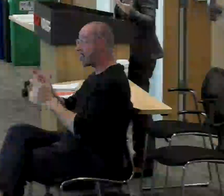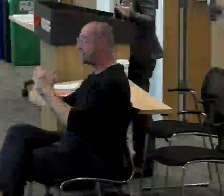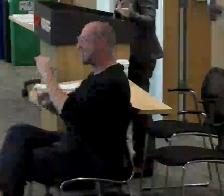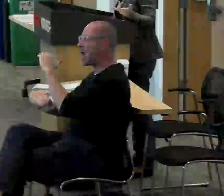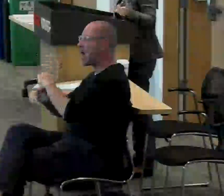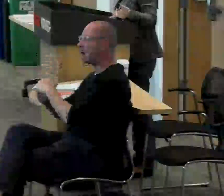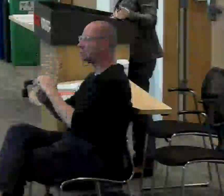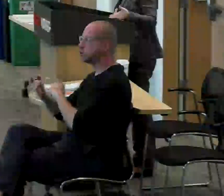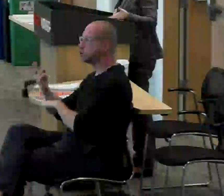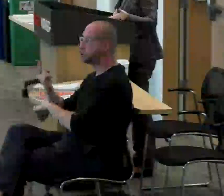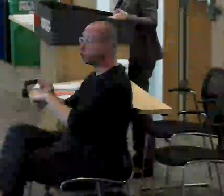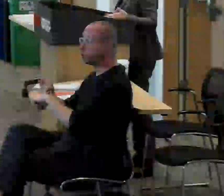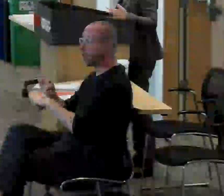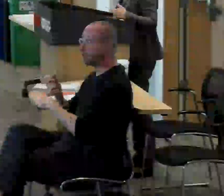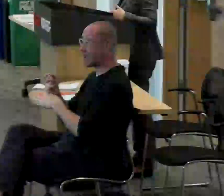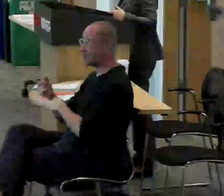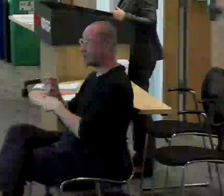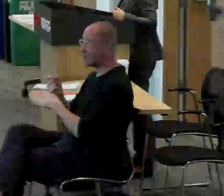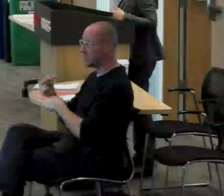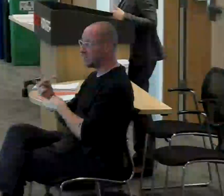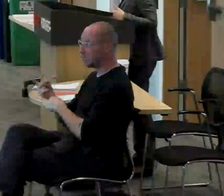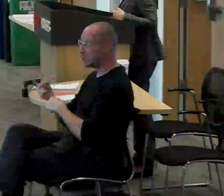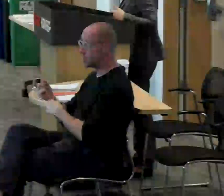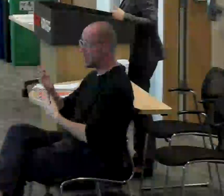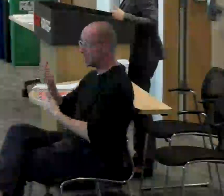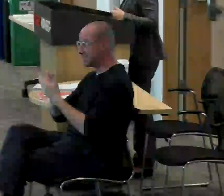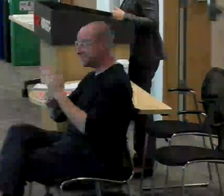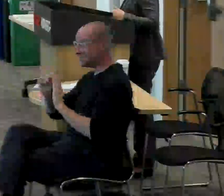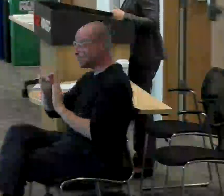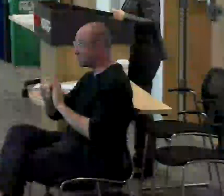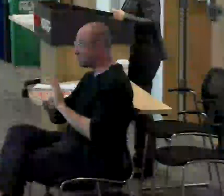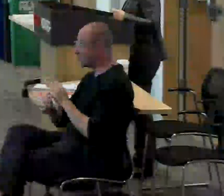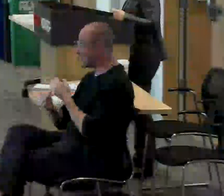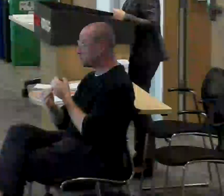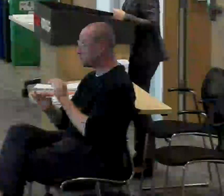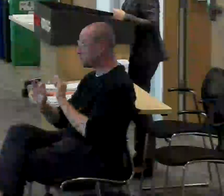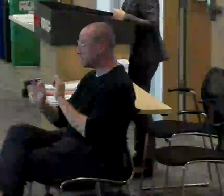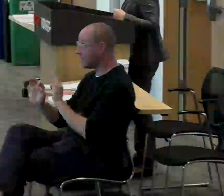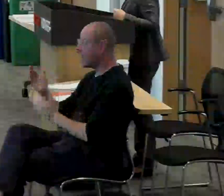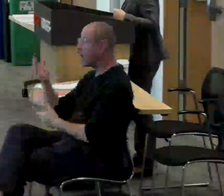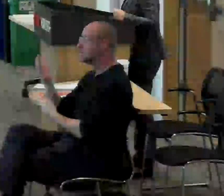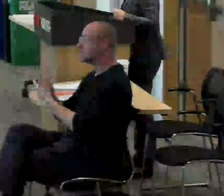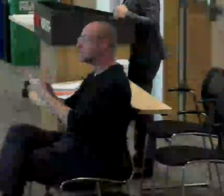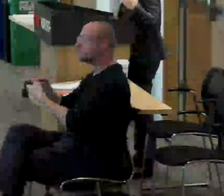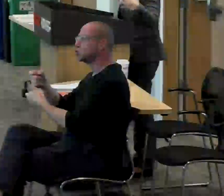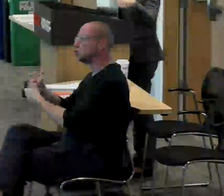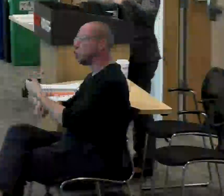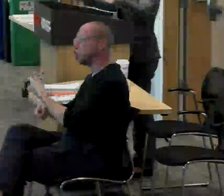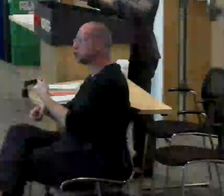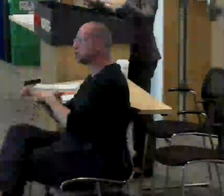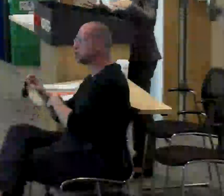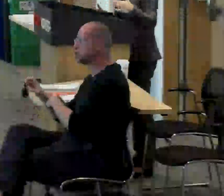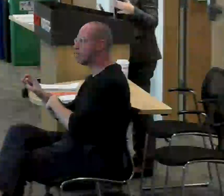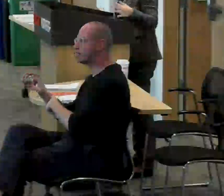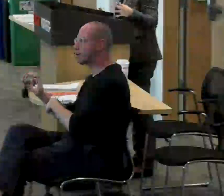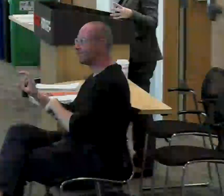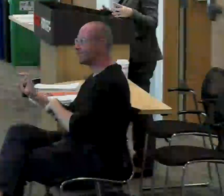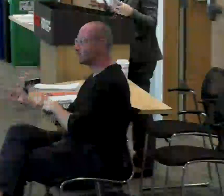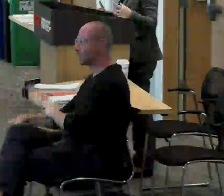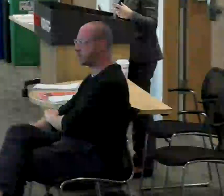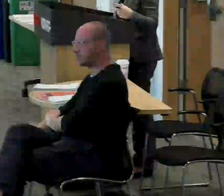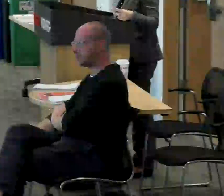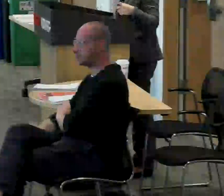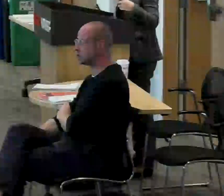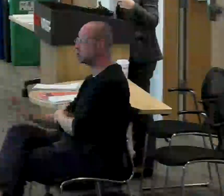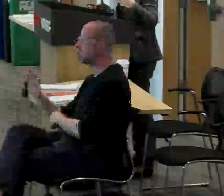then some programs make that free, some programs charge you. So pay attention to the fees. And I think that forums like this,